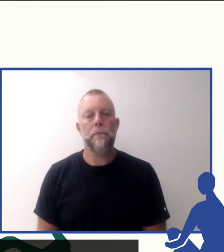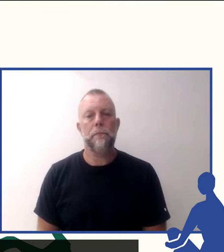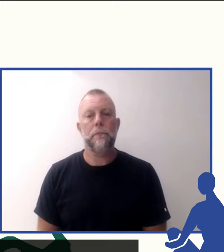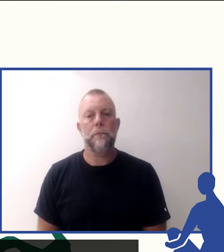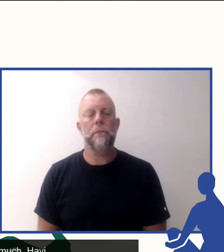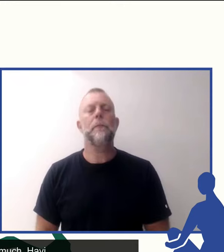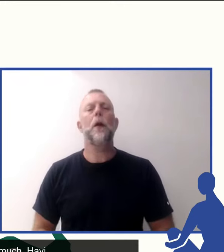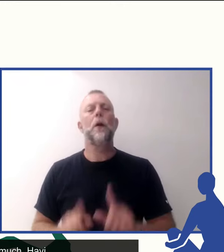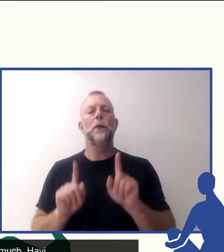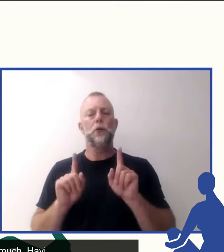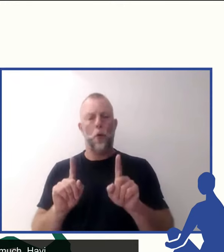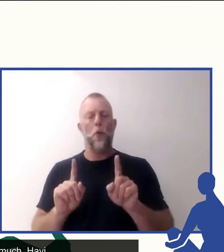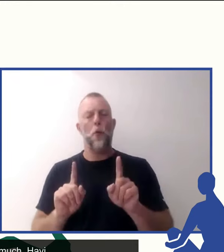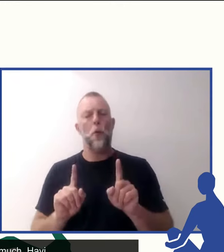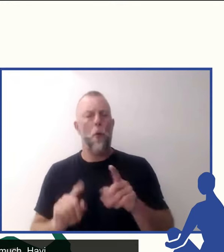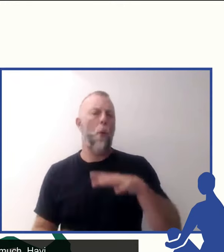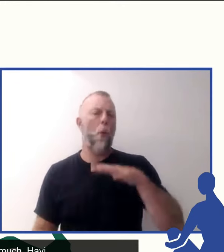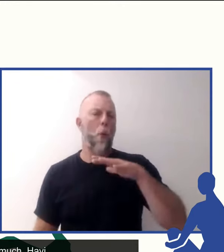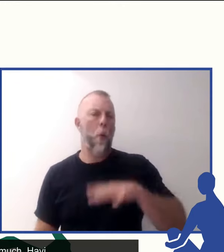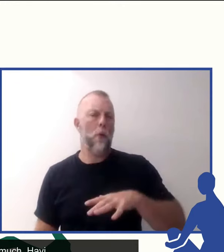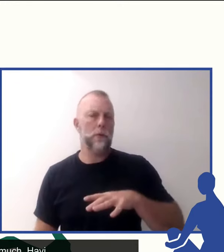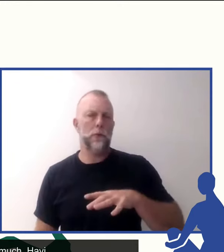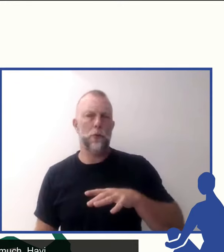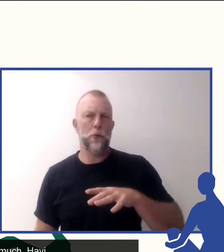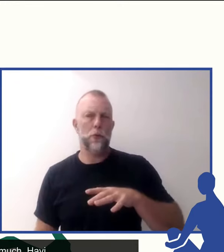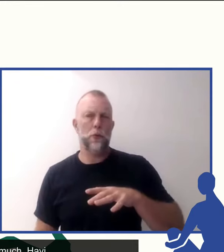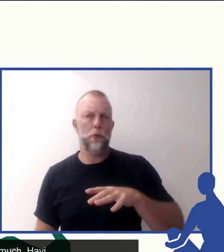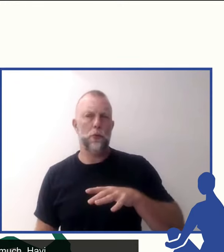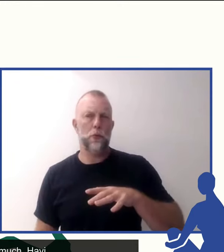So both, I just wondered if we could start by